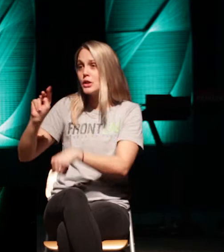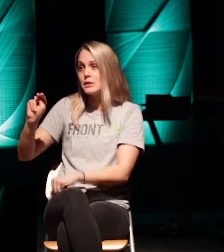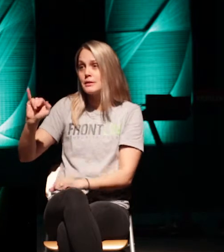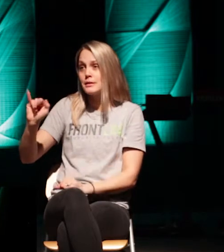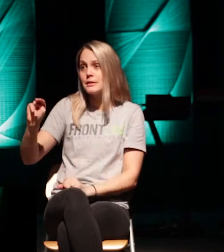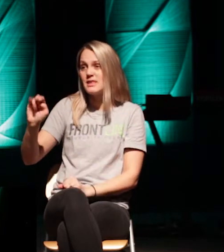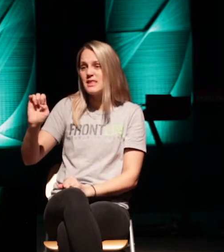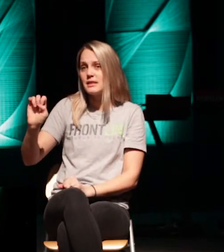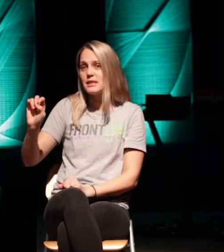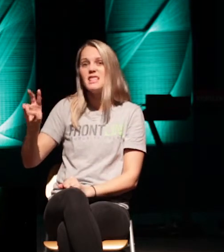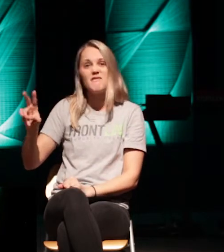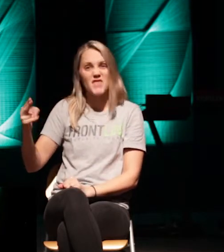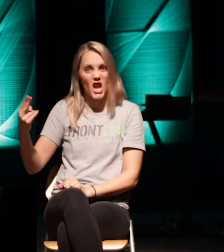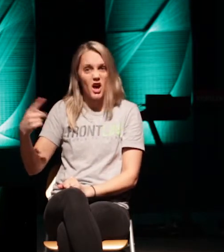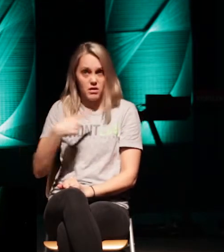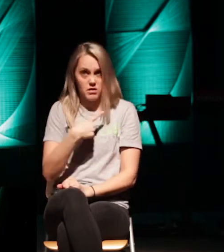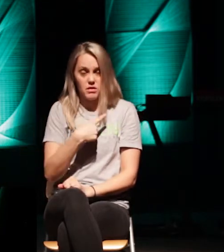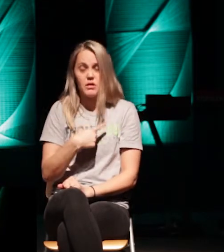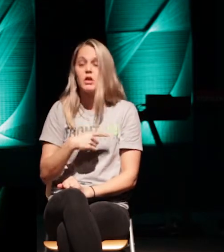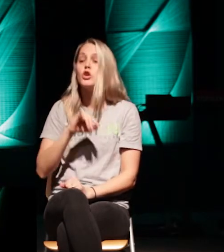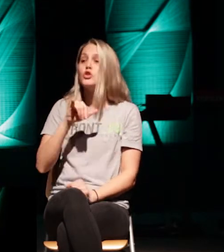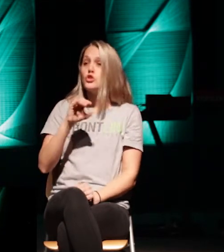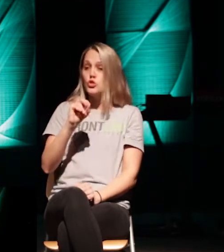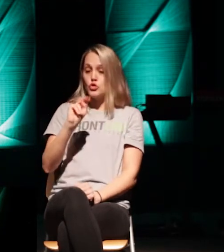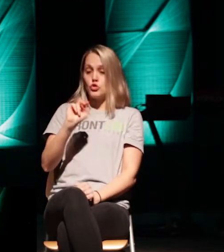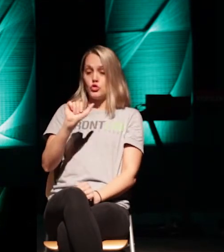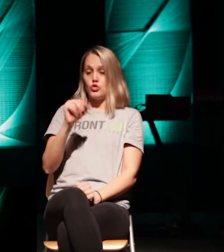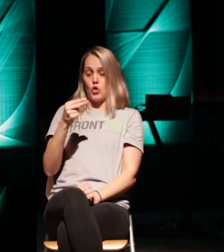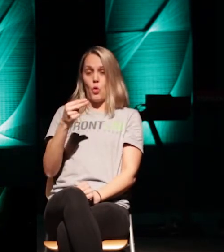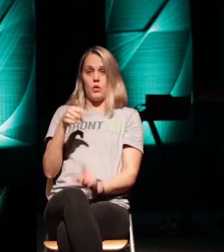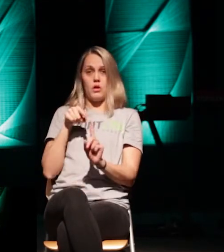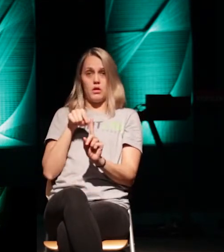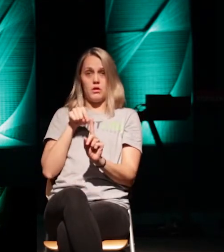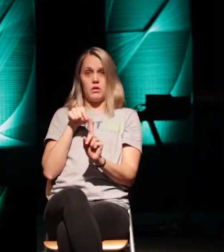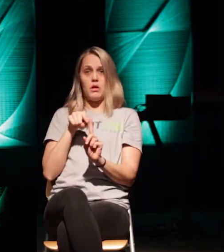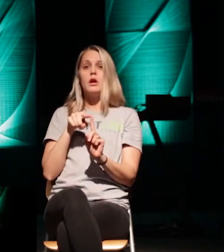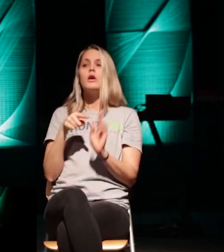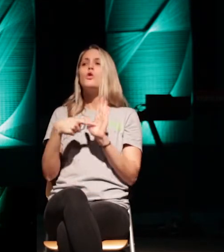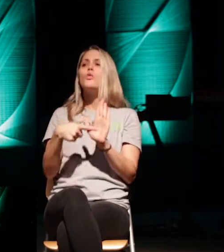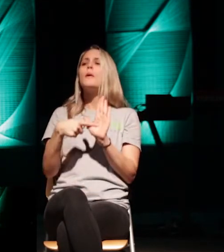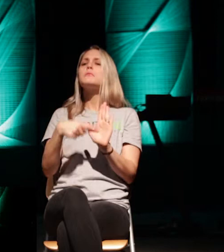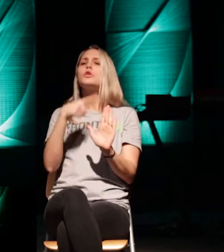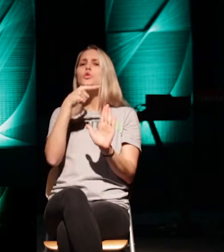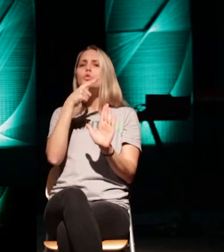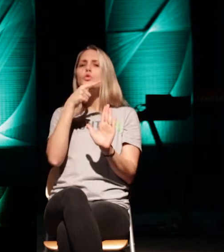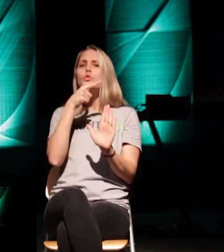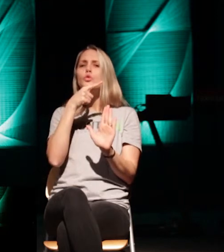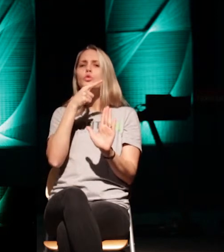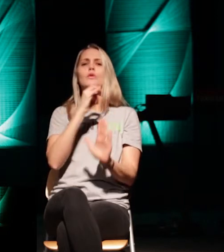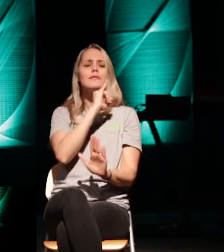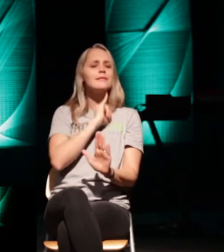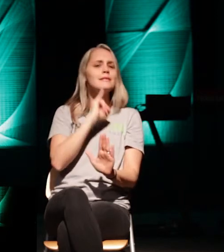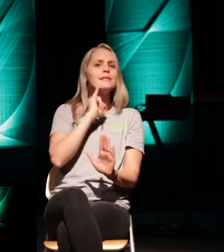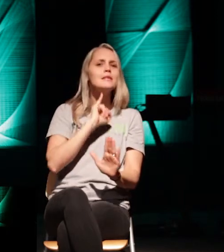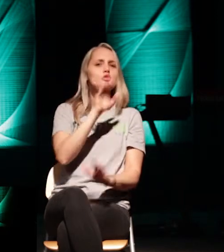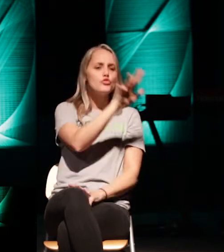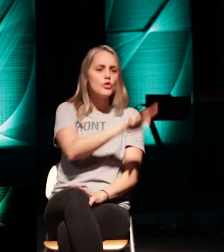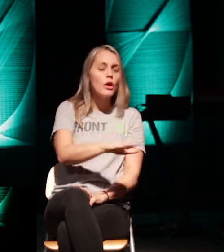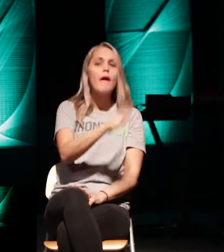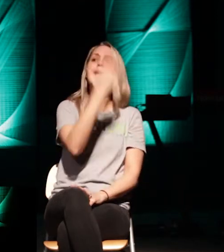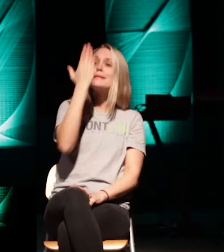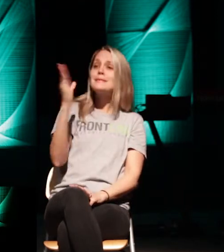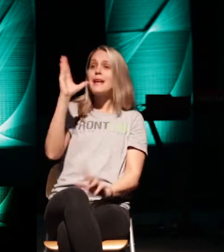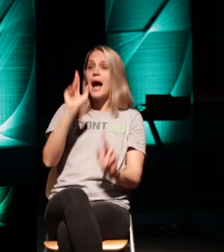represent even in our story? Jonah represents Israel, who is God's people. Jonah represents